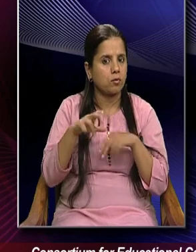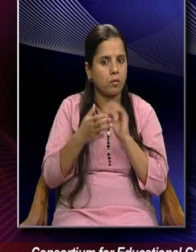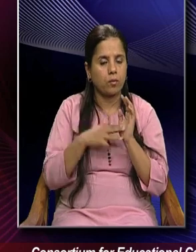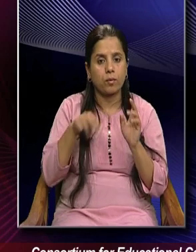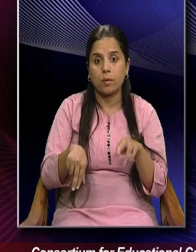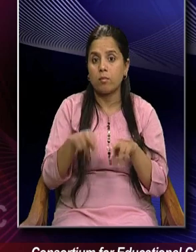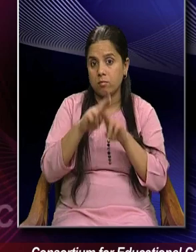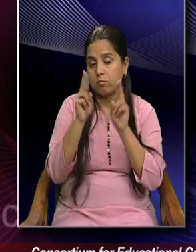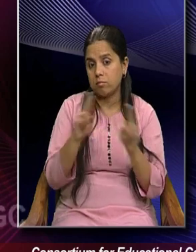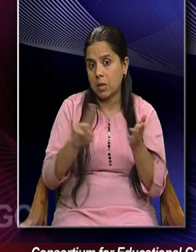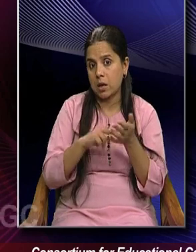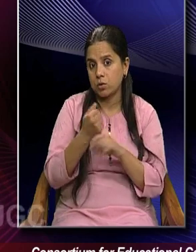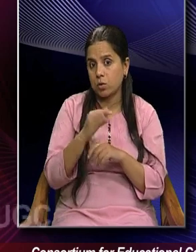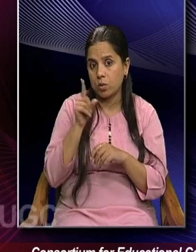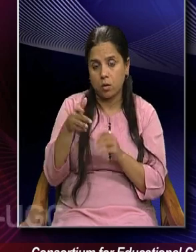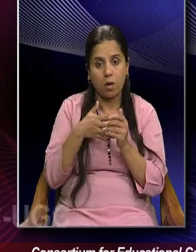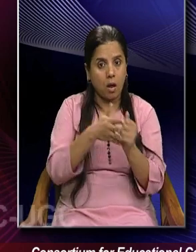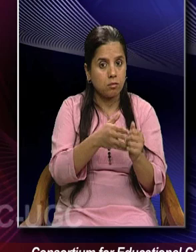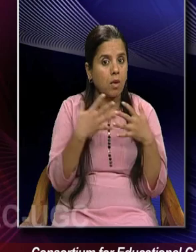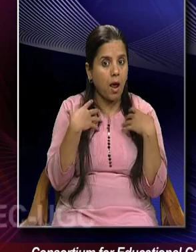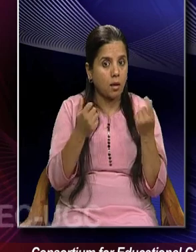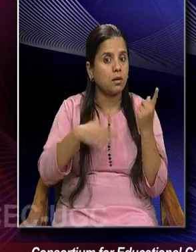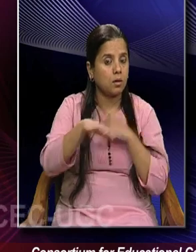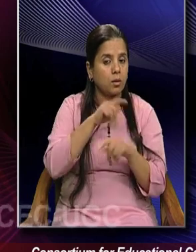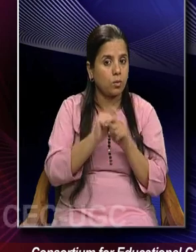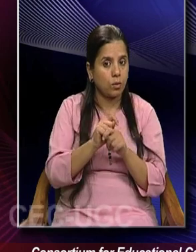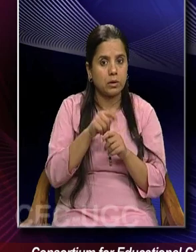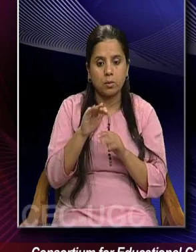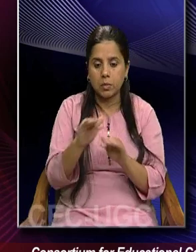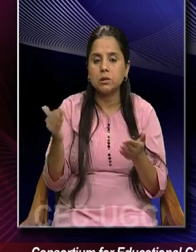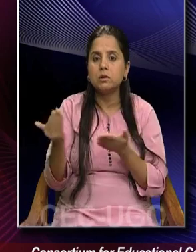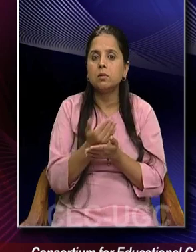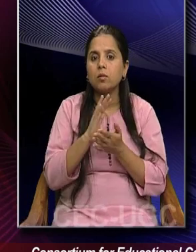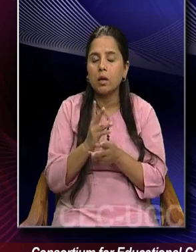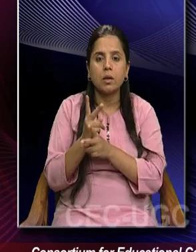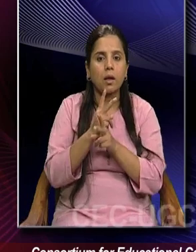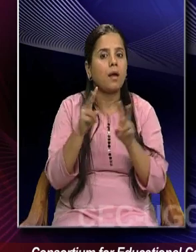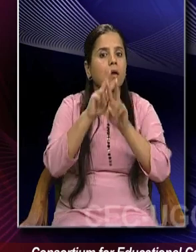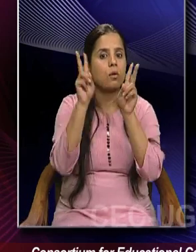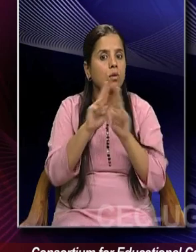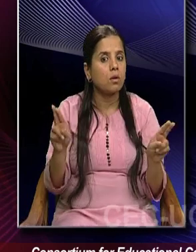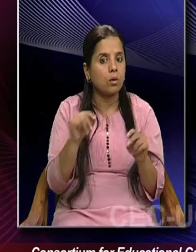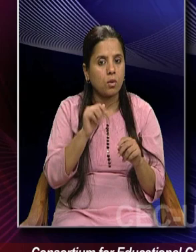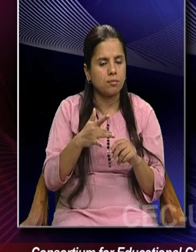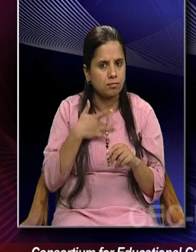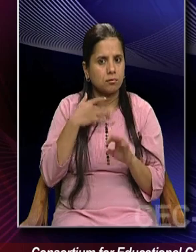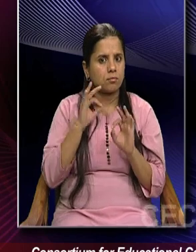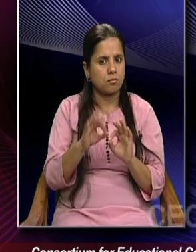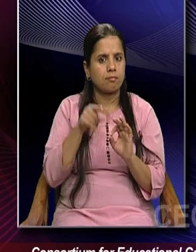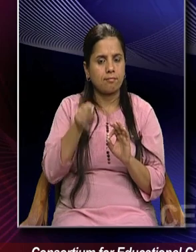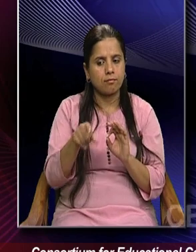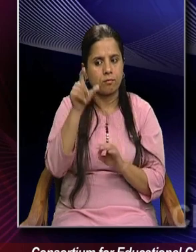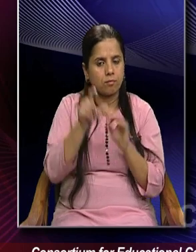international NGO working in the health crisis situations. Save the Children, Care International, Mercy